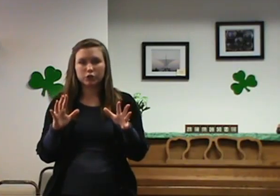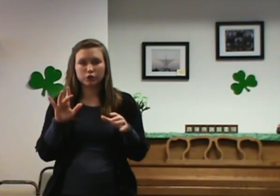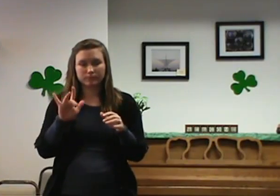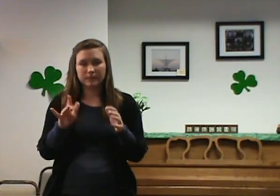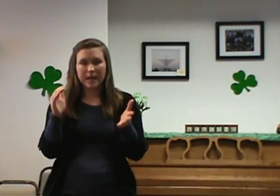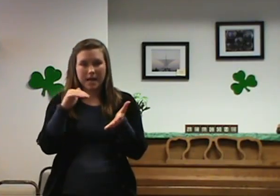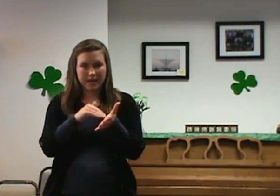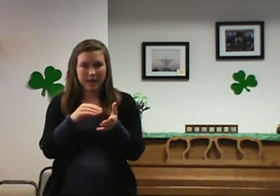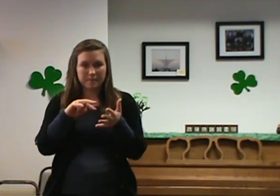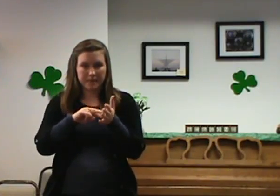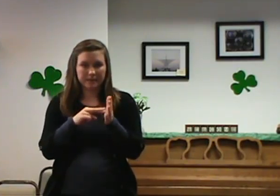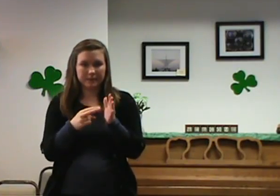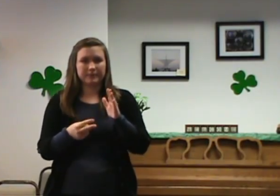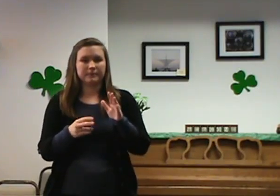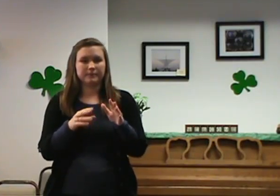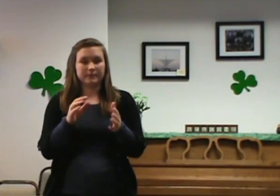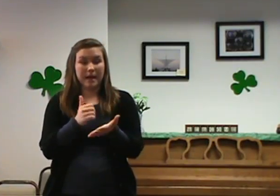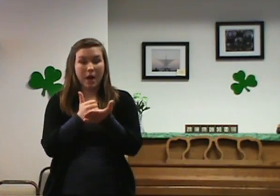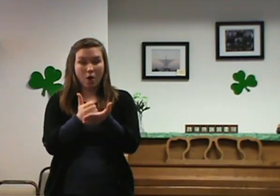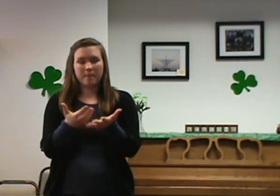bottom, there's a power, there's your,